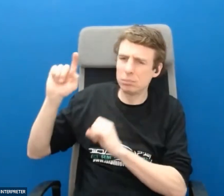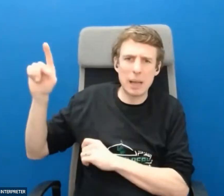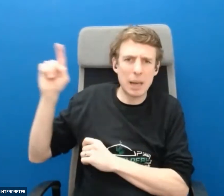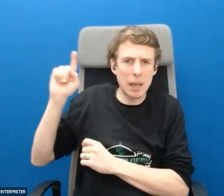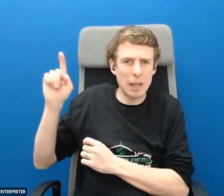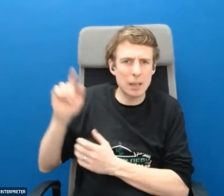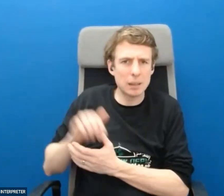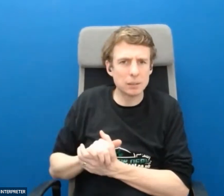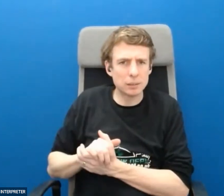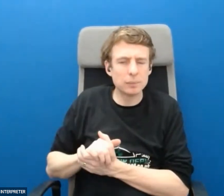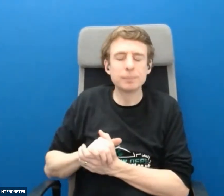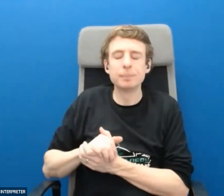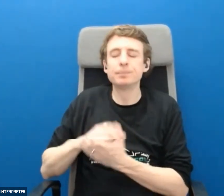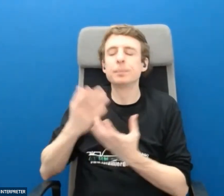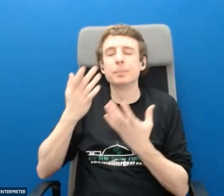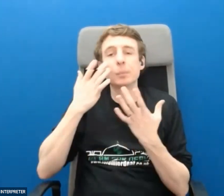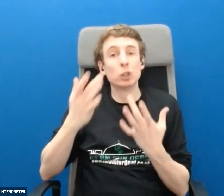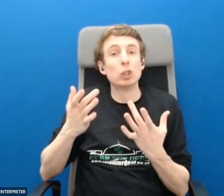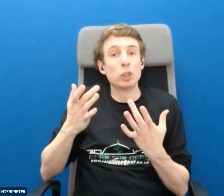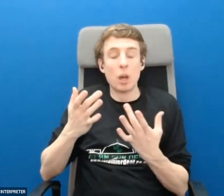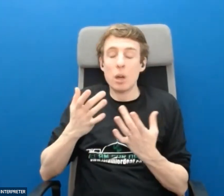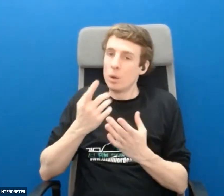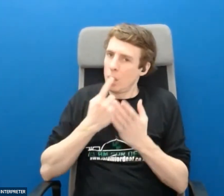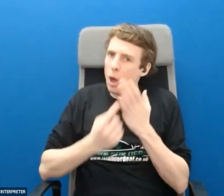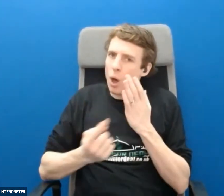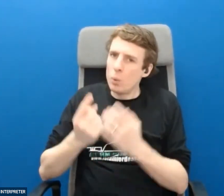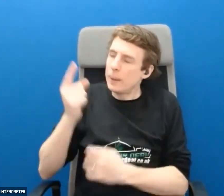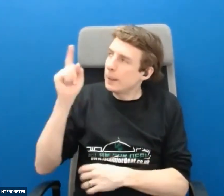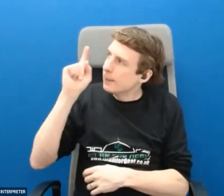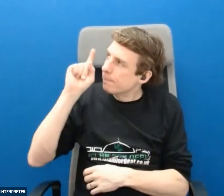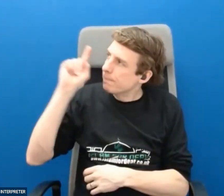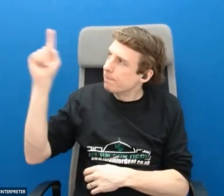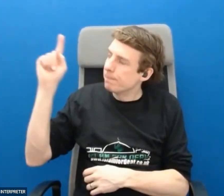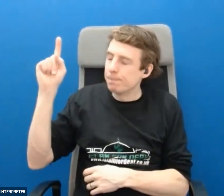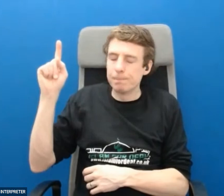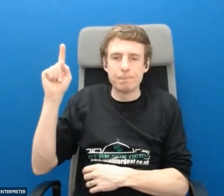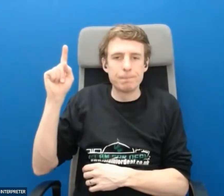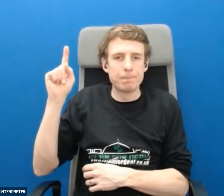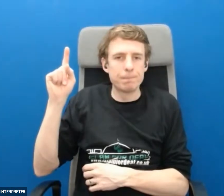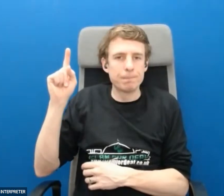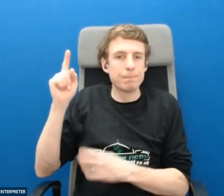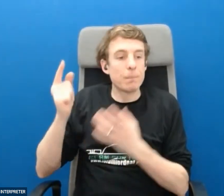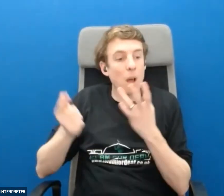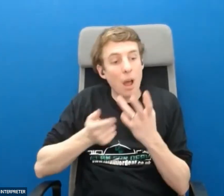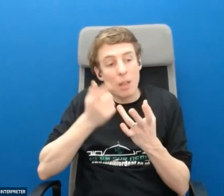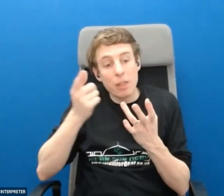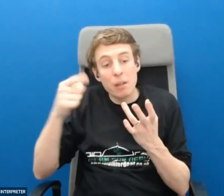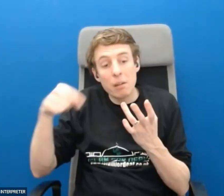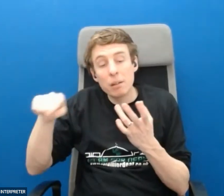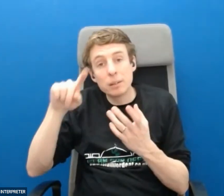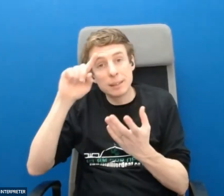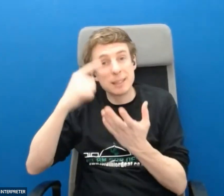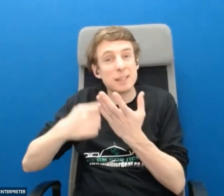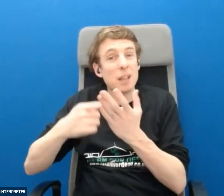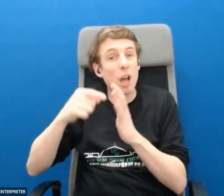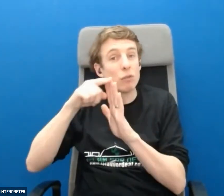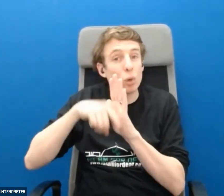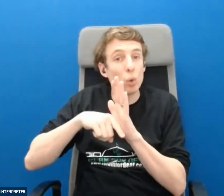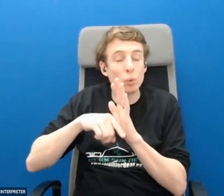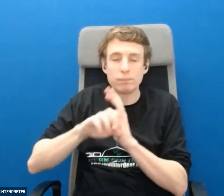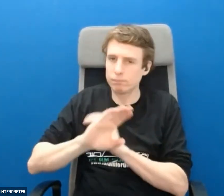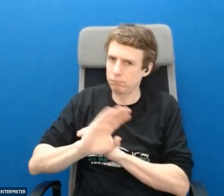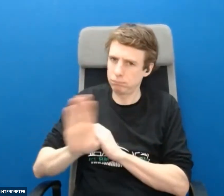is for him alone and not for other than him. So the creation and the creator